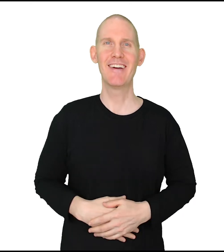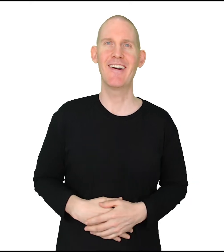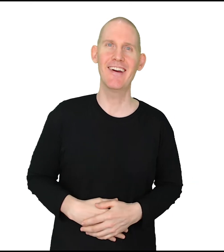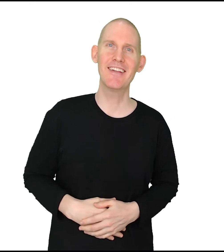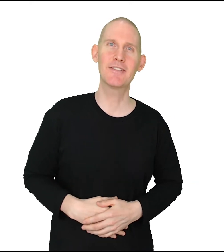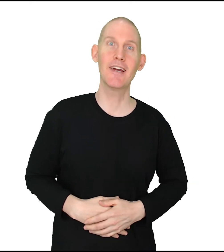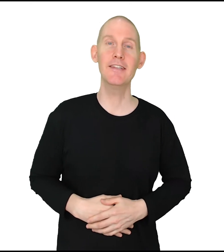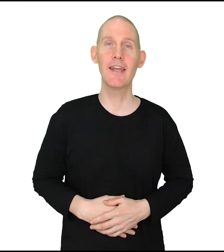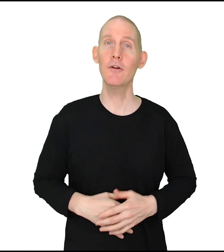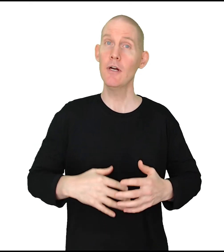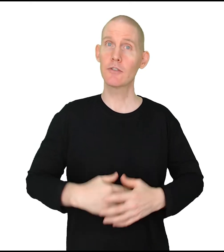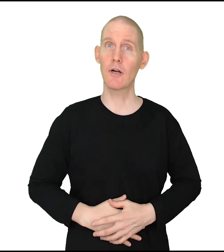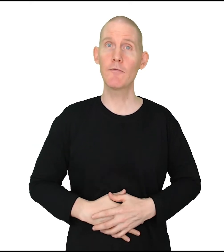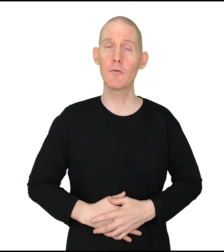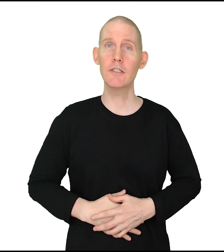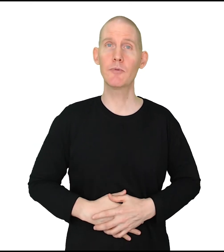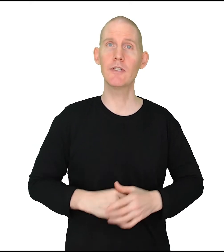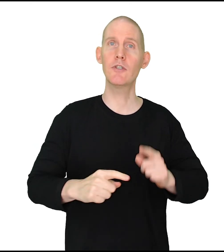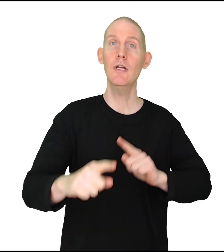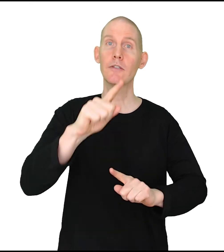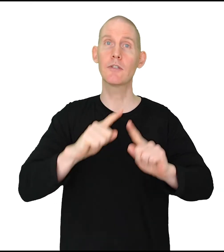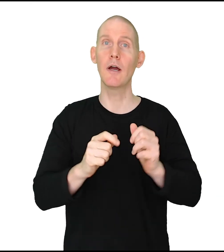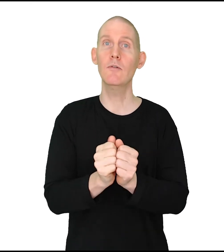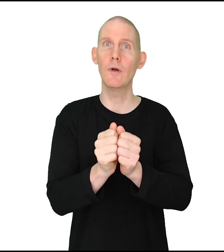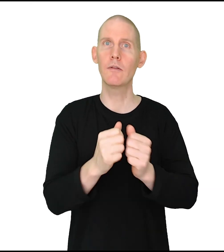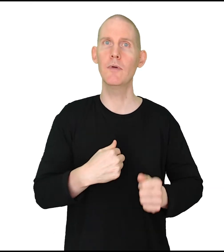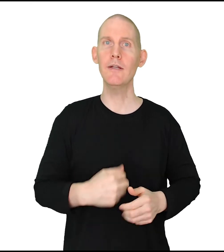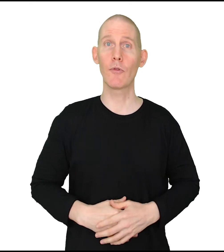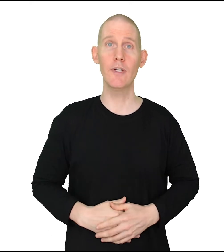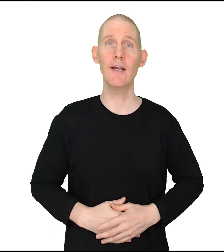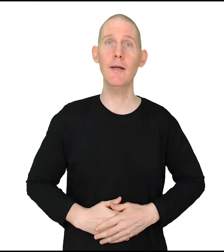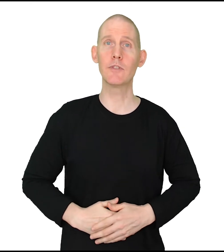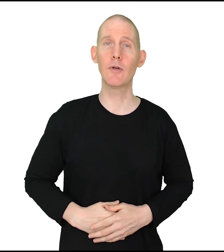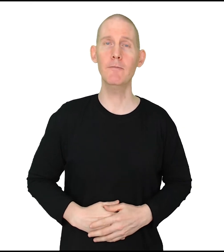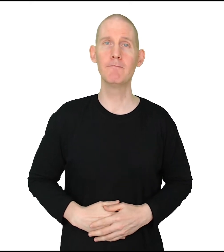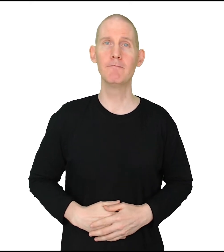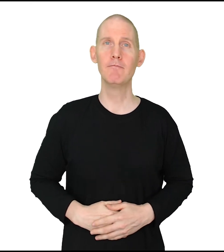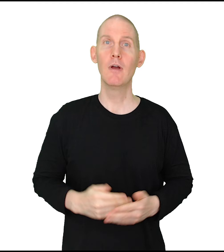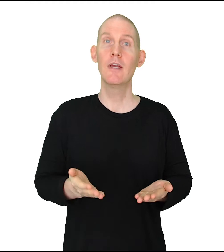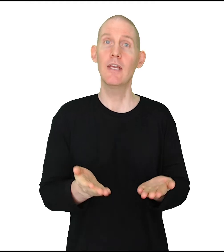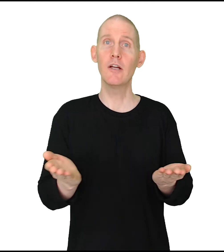All right, let's sign together. Starting from the rest position, sign with me 3 times. Here we go. Here.